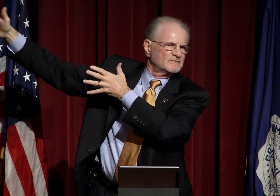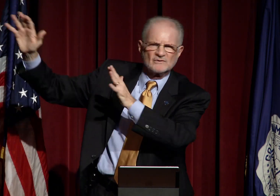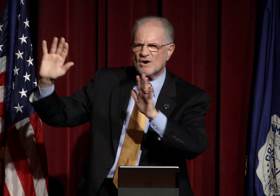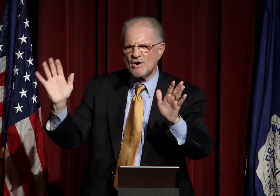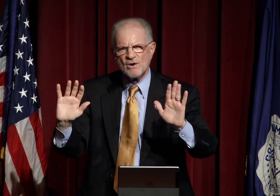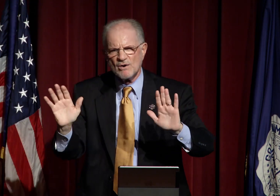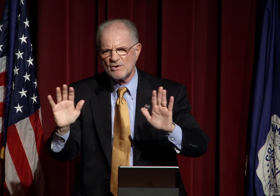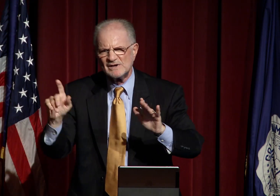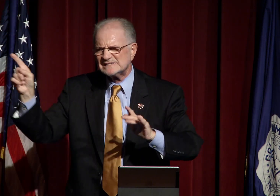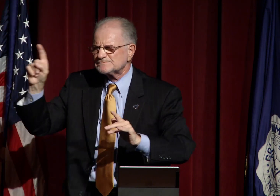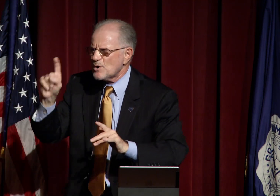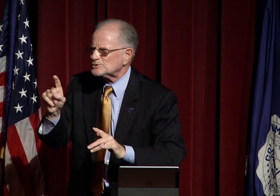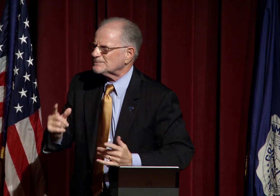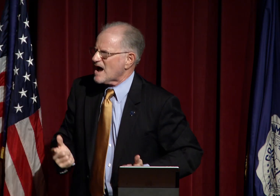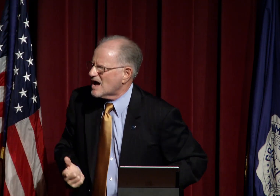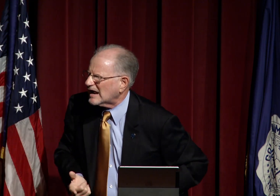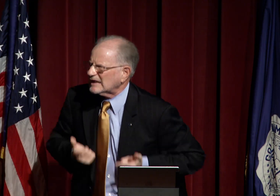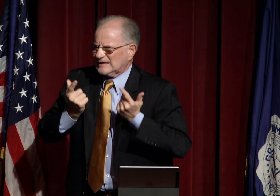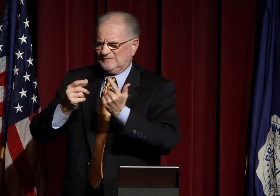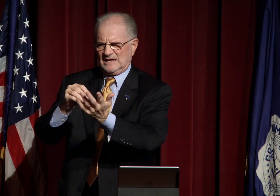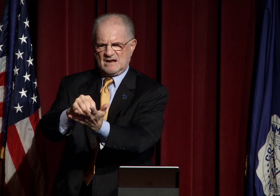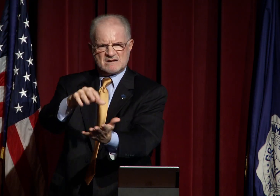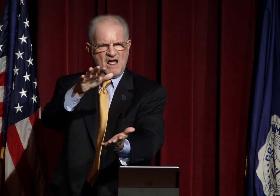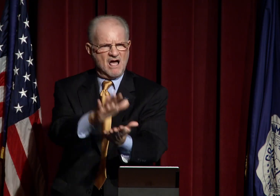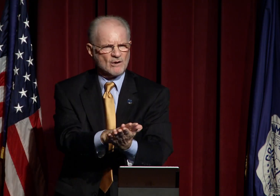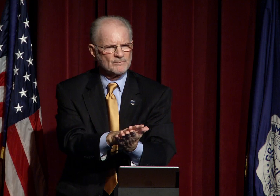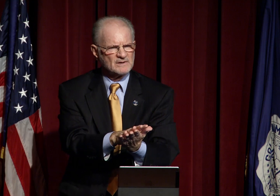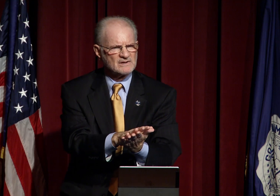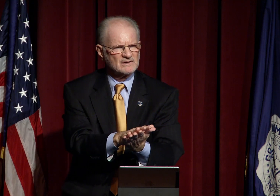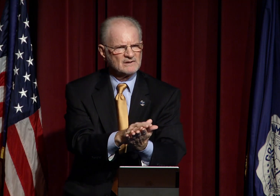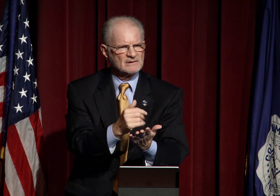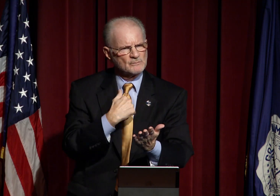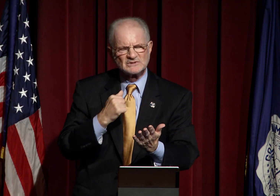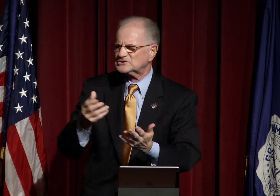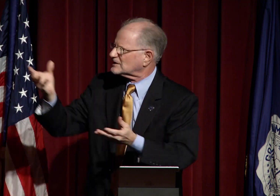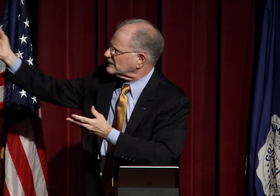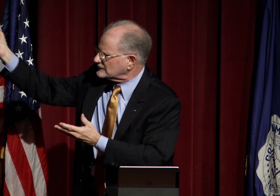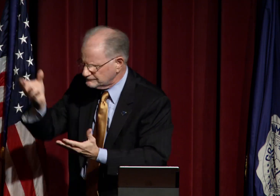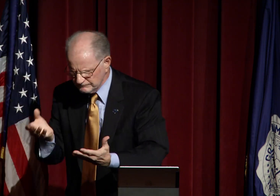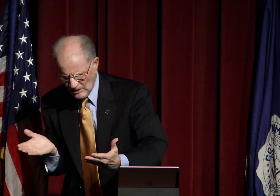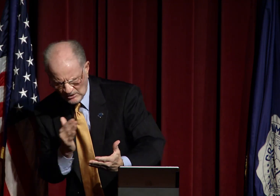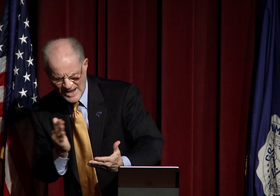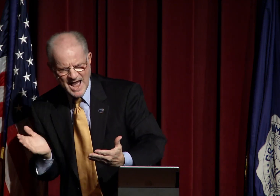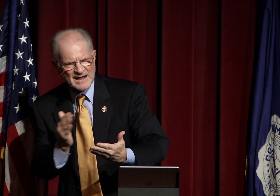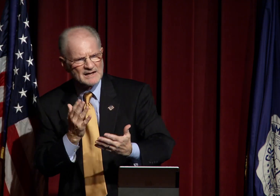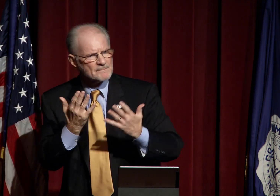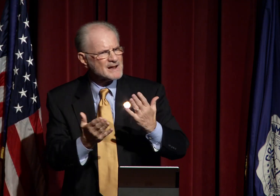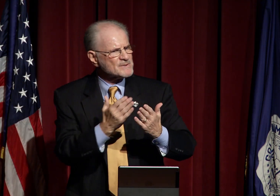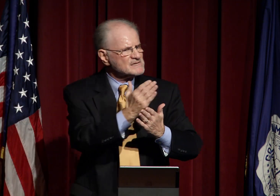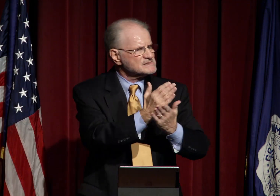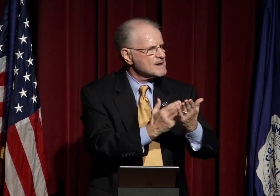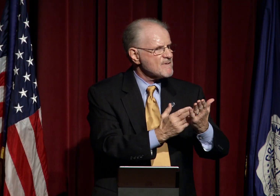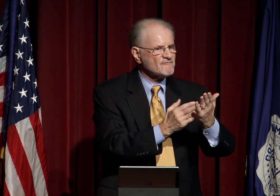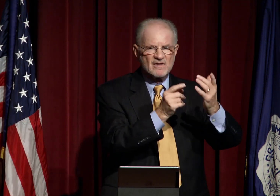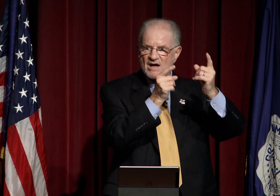frozen to be disregarded given passing time. It is, in fact, a living document that we must continually